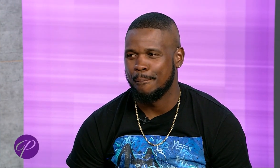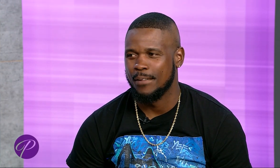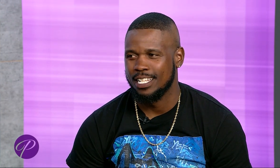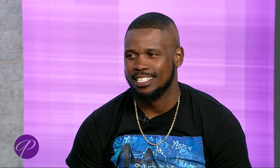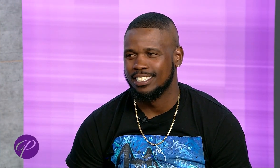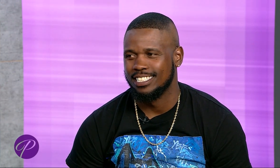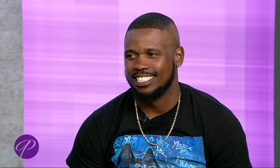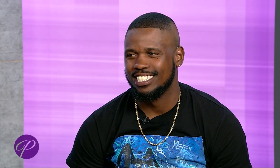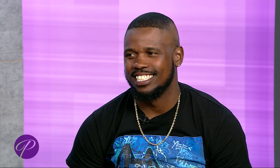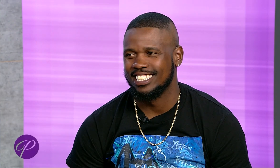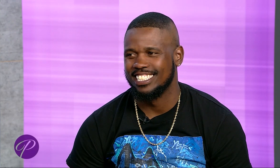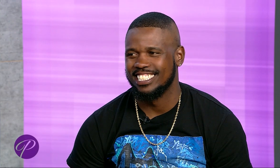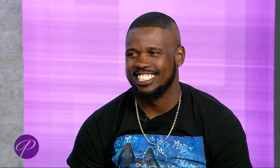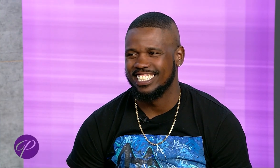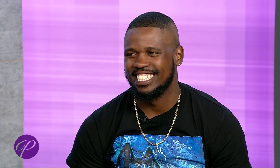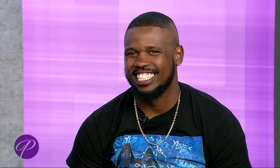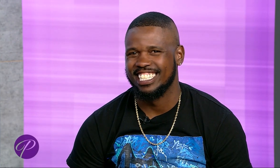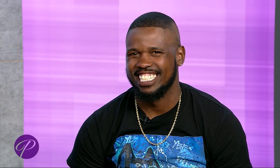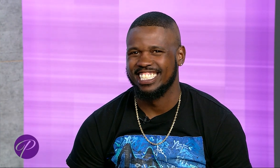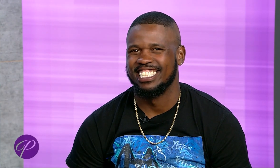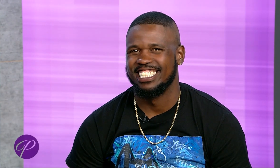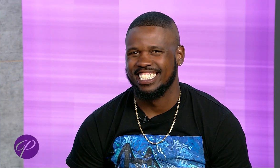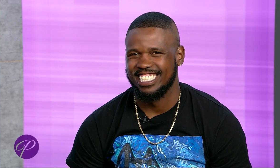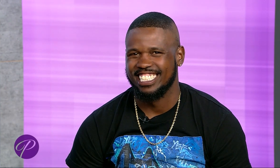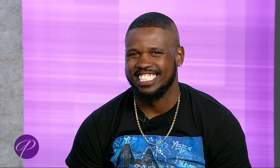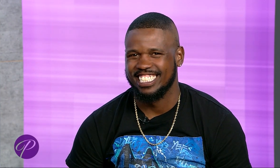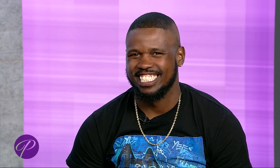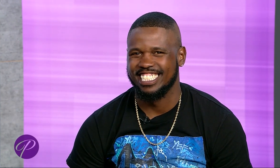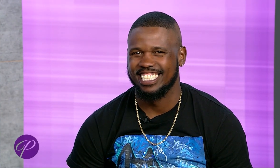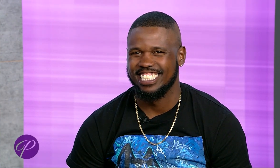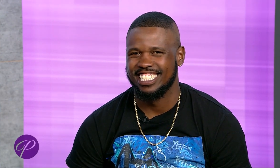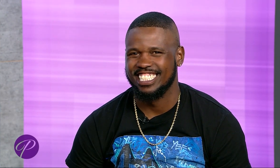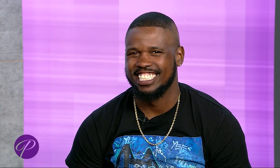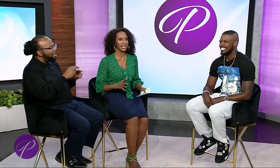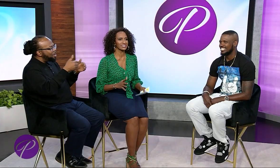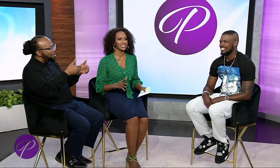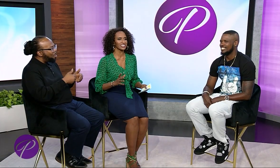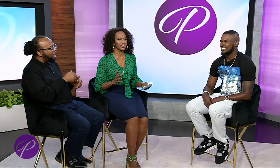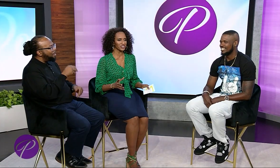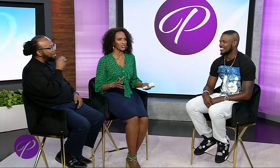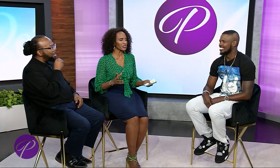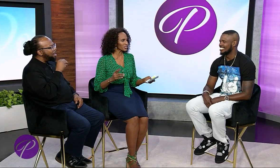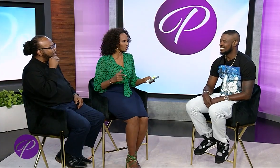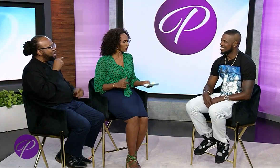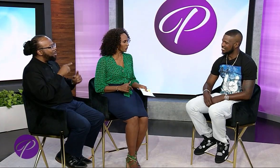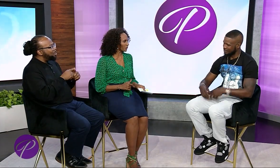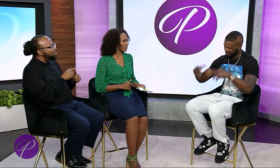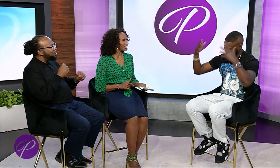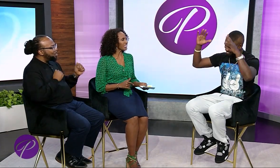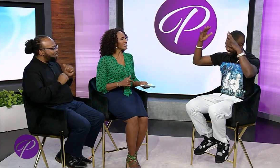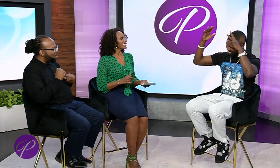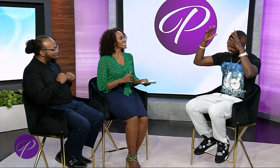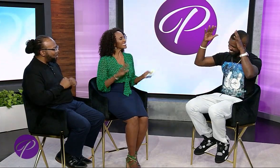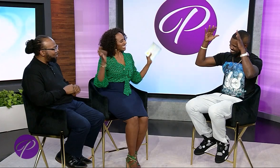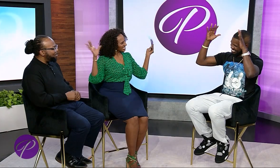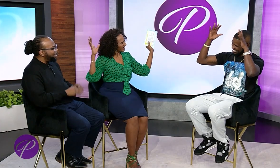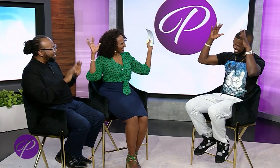is definitely dope, and it is an honor to welcome Maxey to the show. Such a pleasure